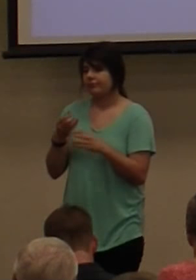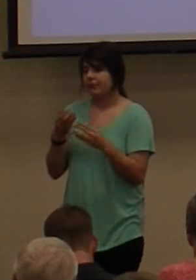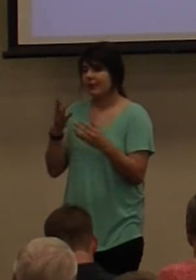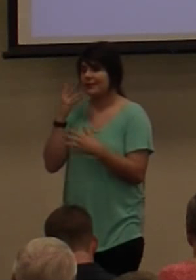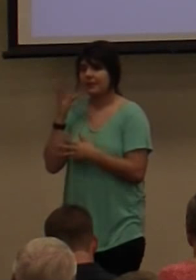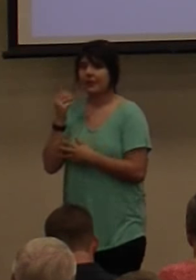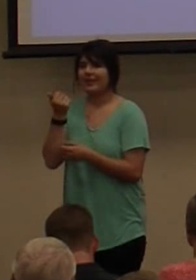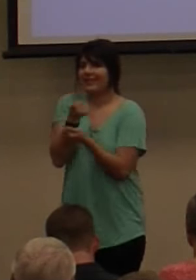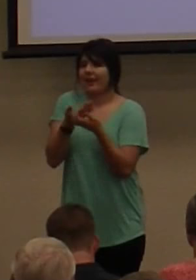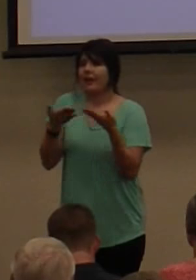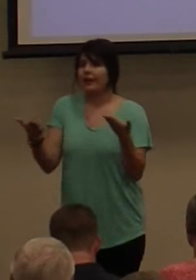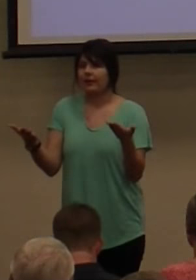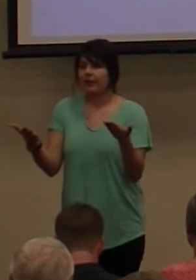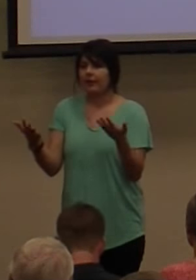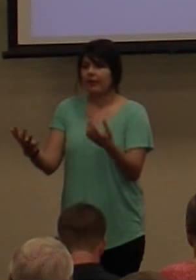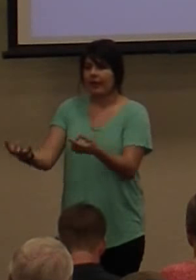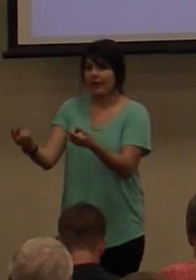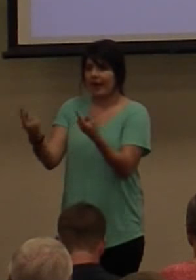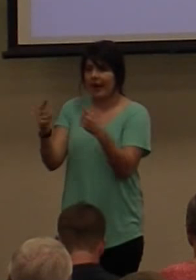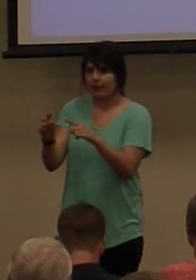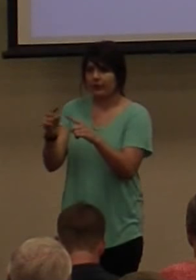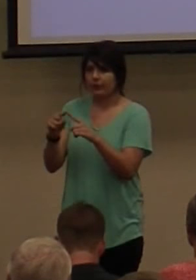that comes in our direction.